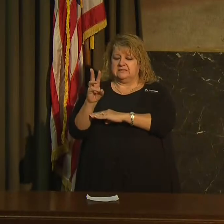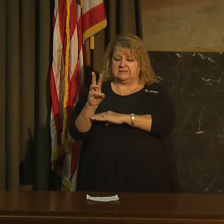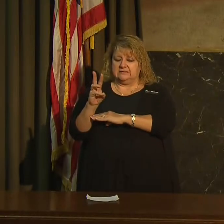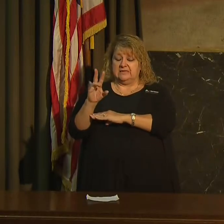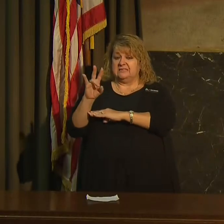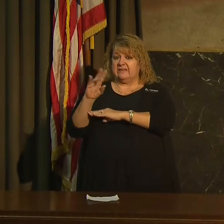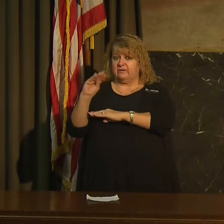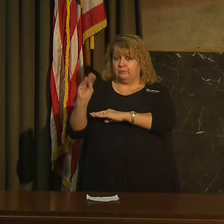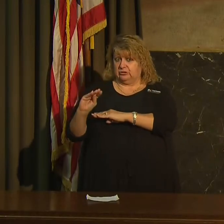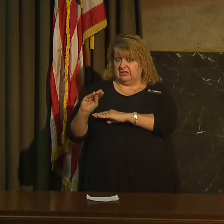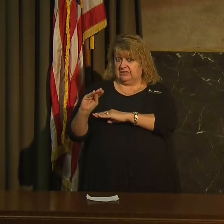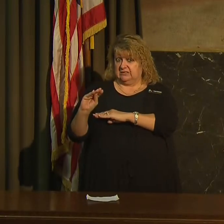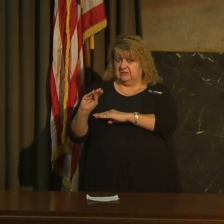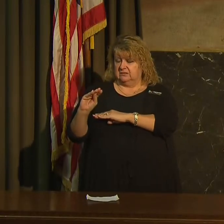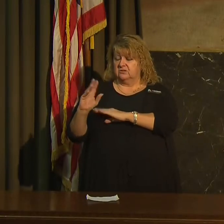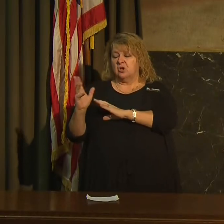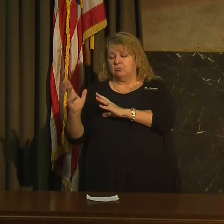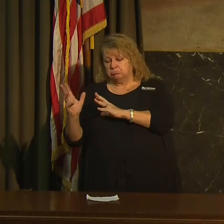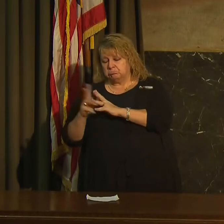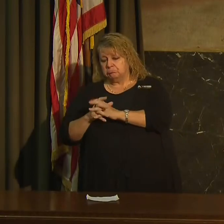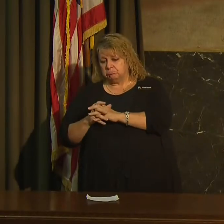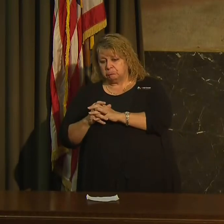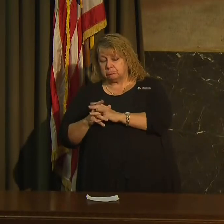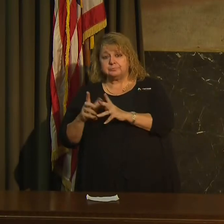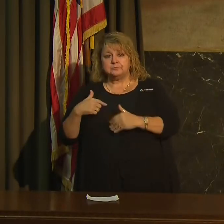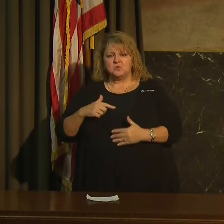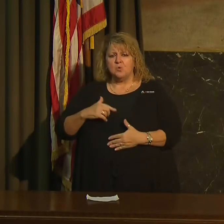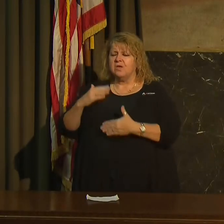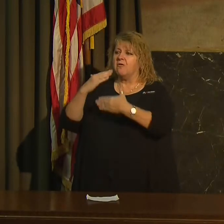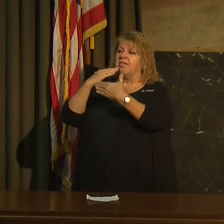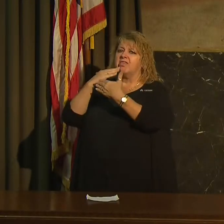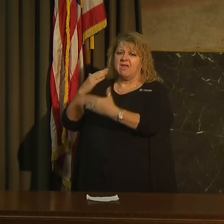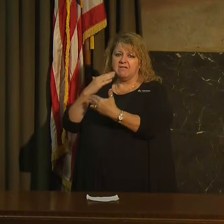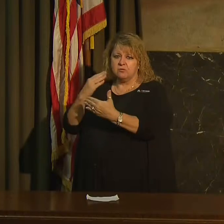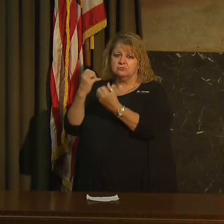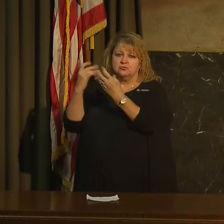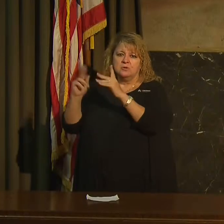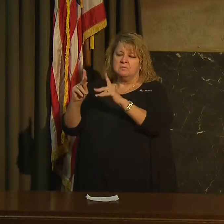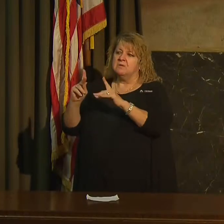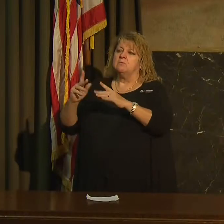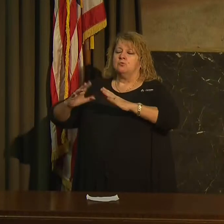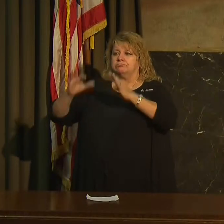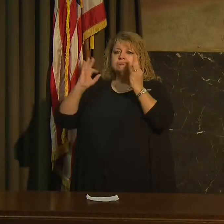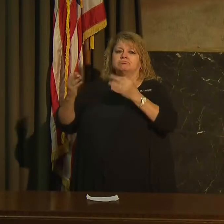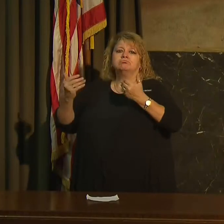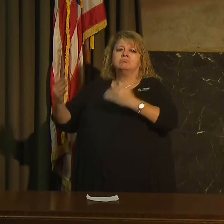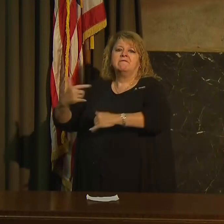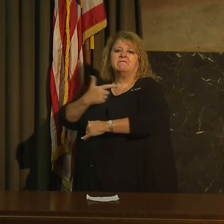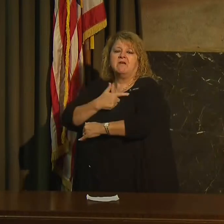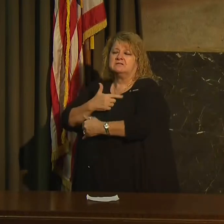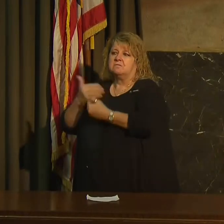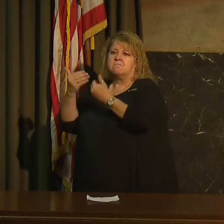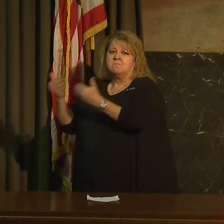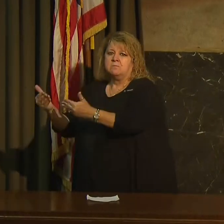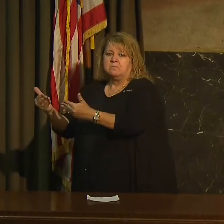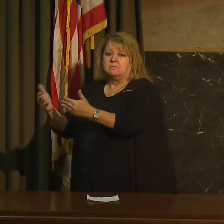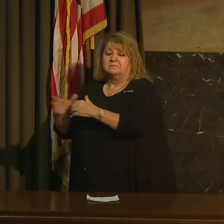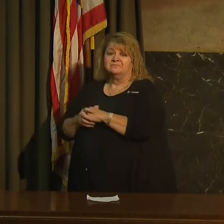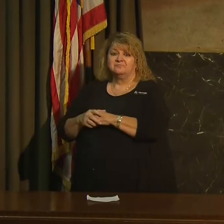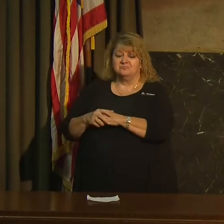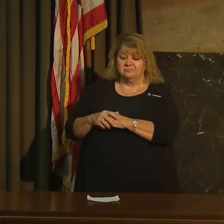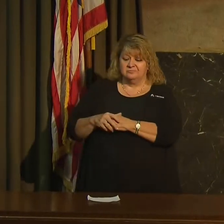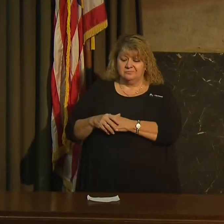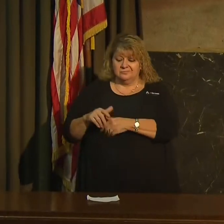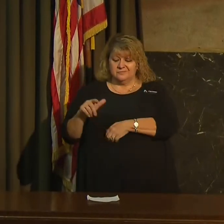Now, on the one hand, we're very thankful that that number of people have chosen to be vaccinated. On the other, I can tell you that's not where